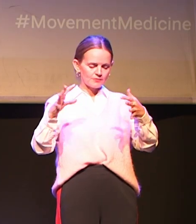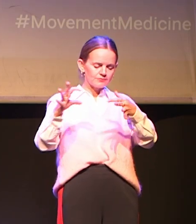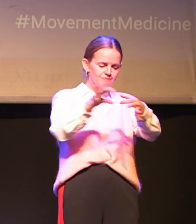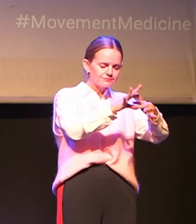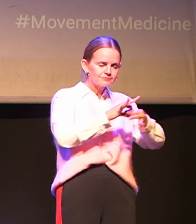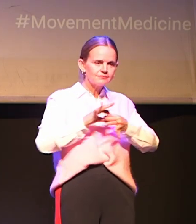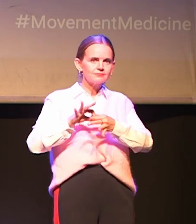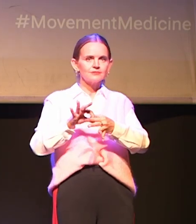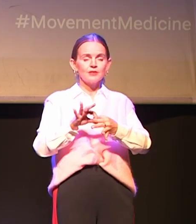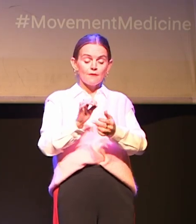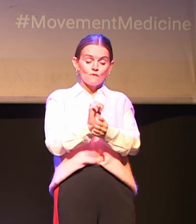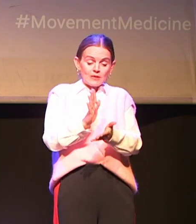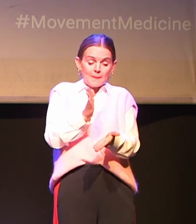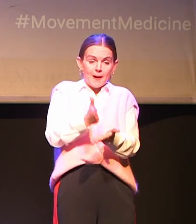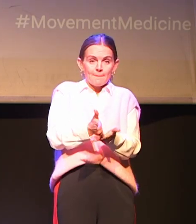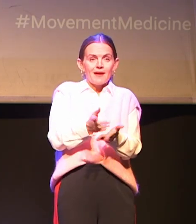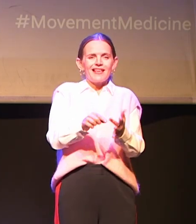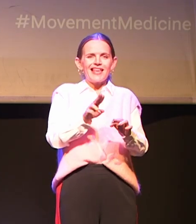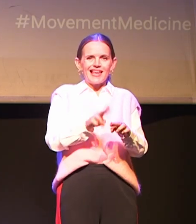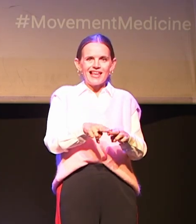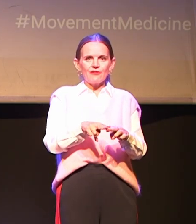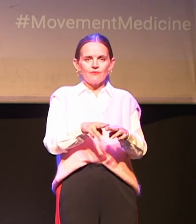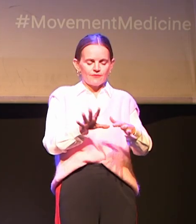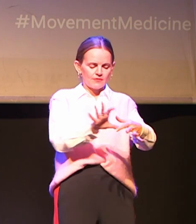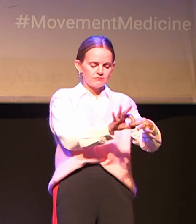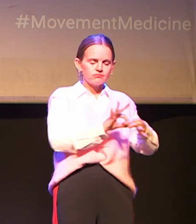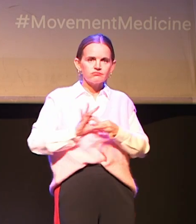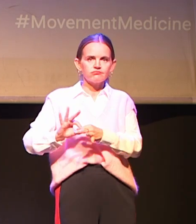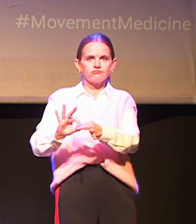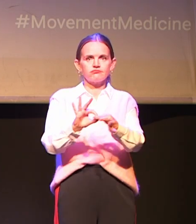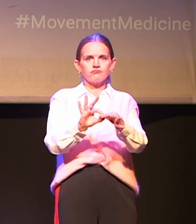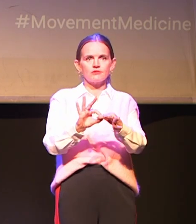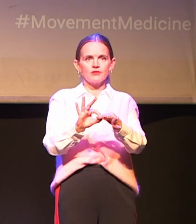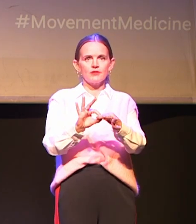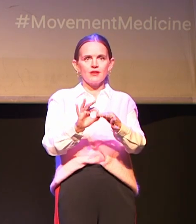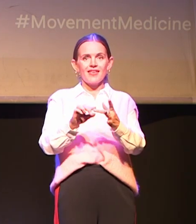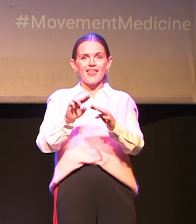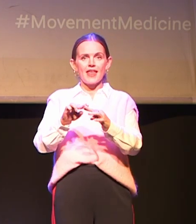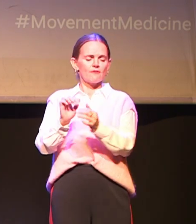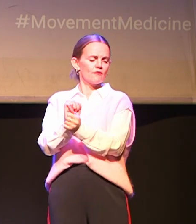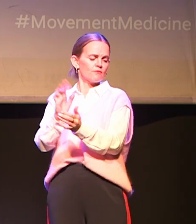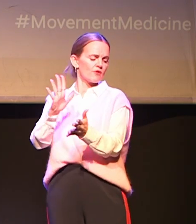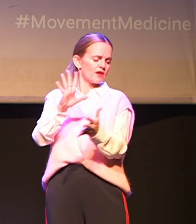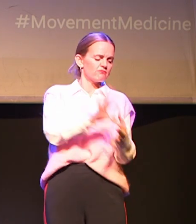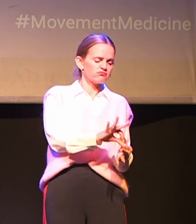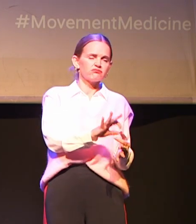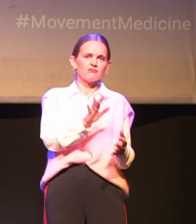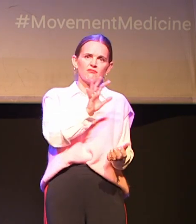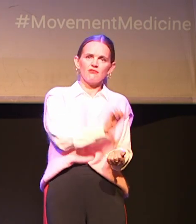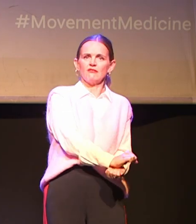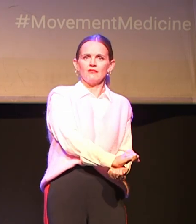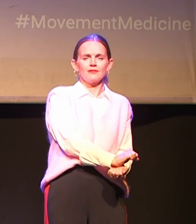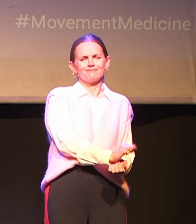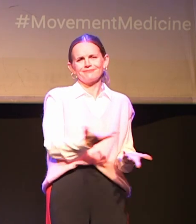collective. It's only, there's no liberation if it's not collective liberation, because then it's mine at the expense of yours, and that's not the thing that we're doing